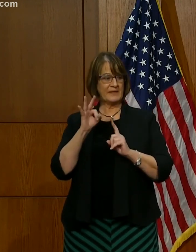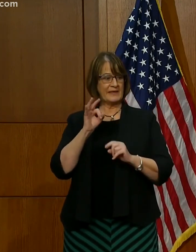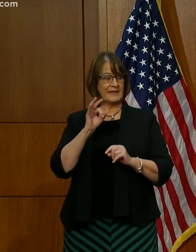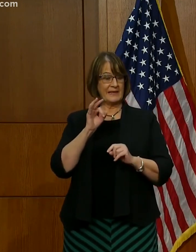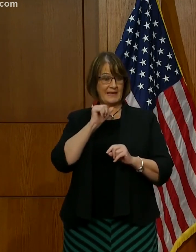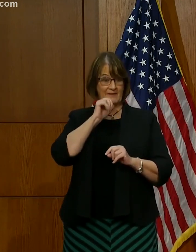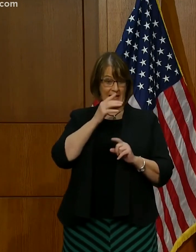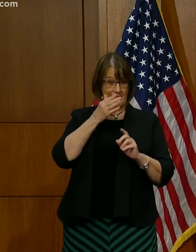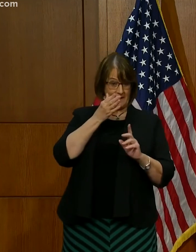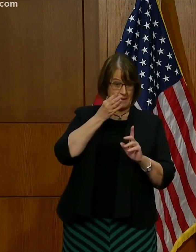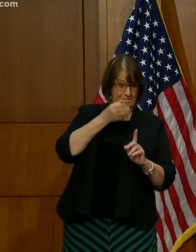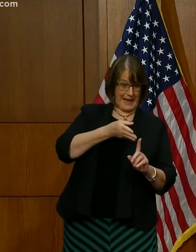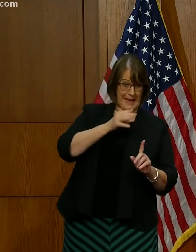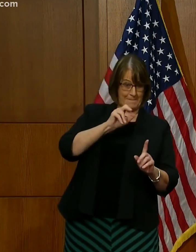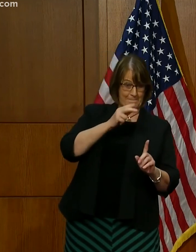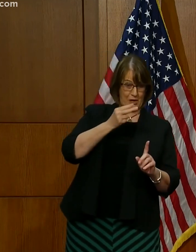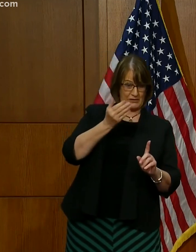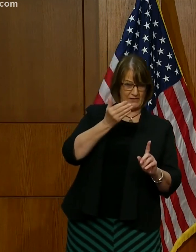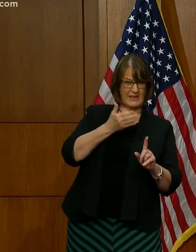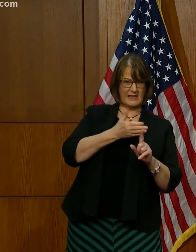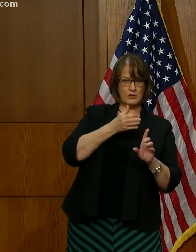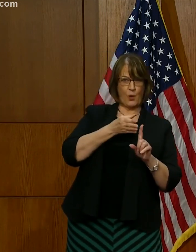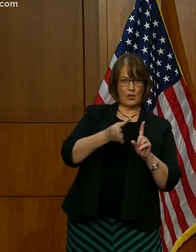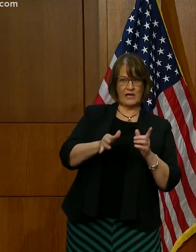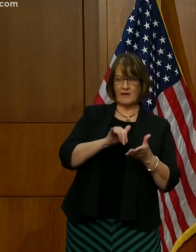March 15th, shortly thereafter.